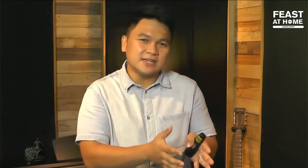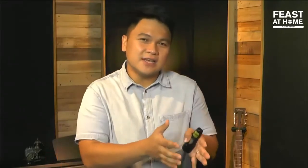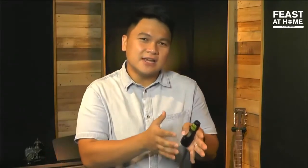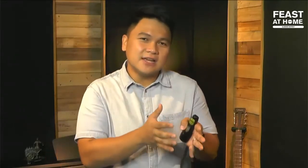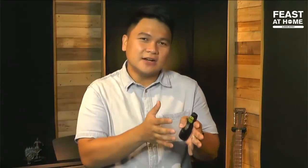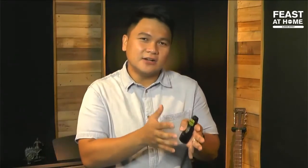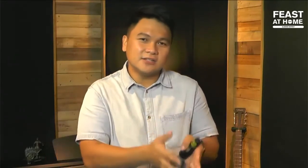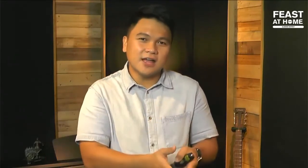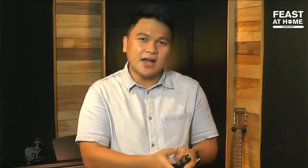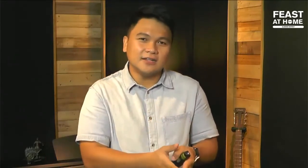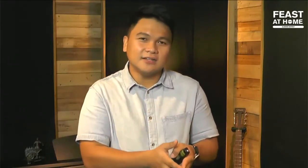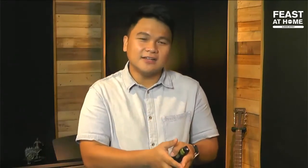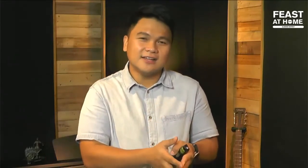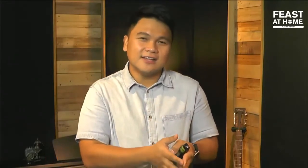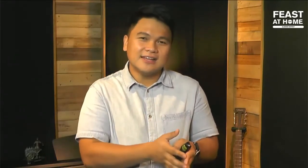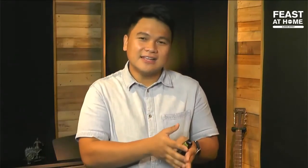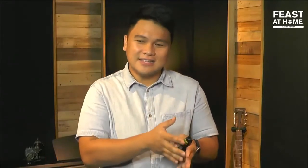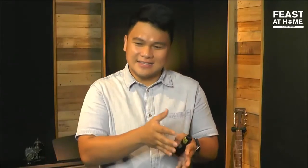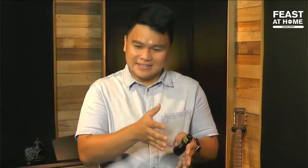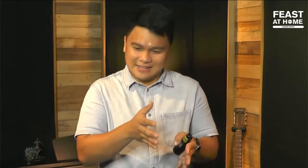sees her son